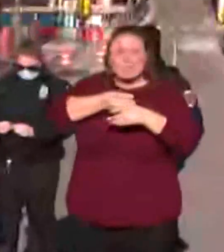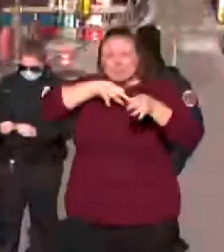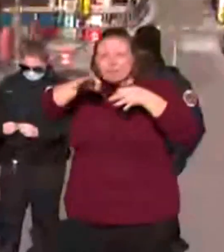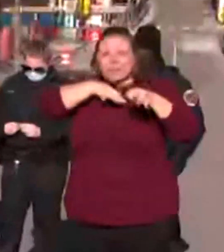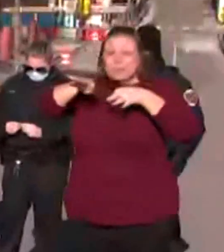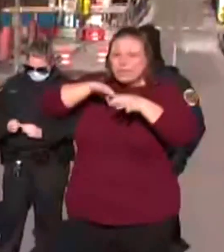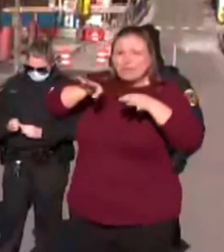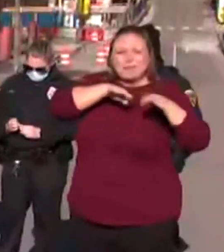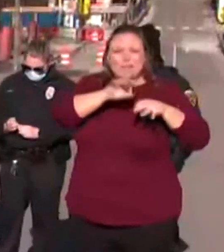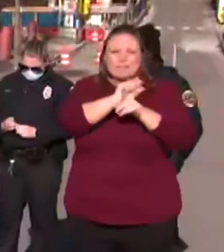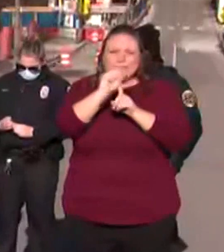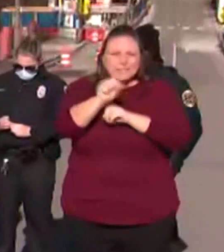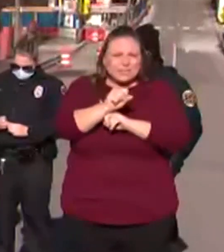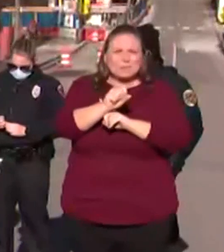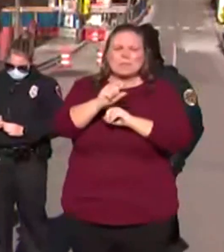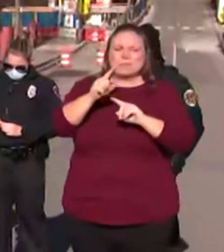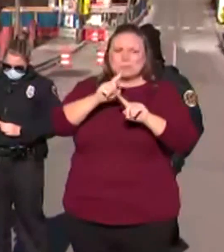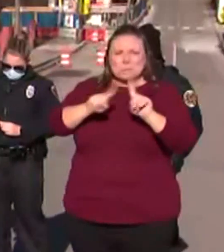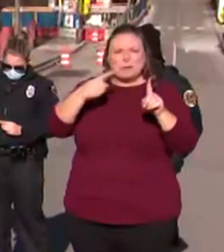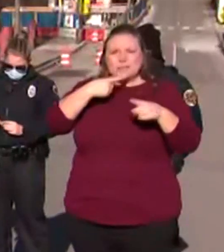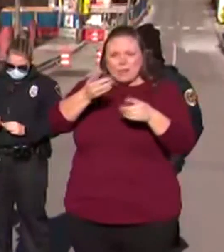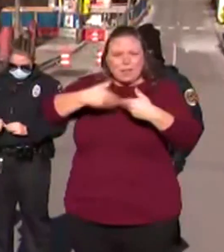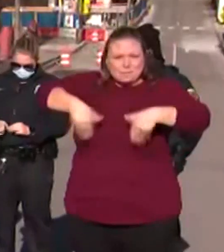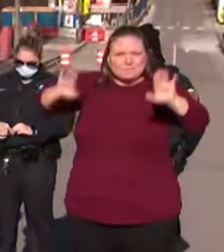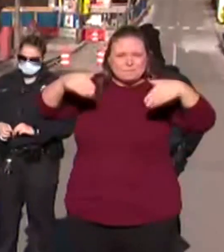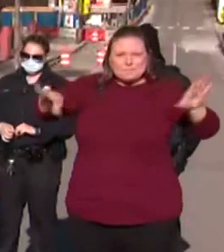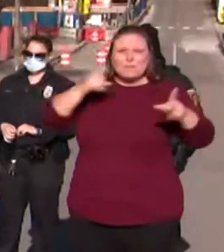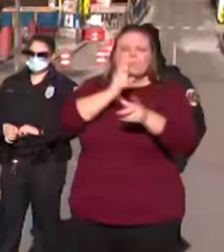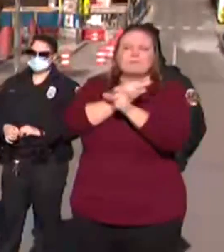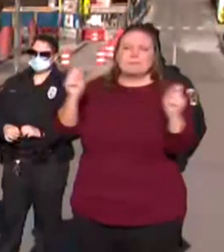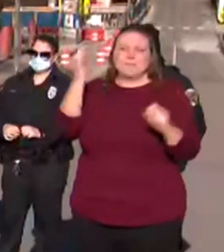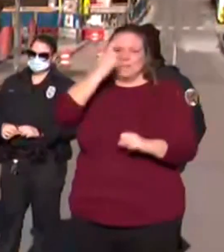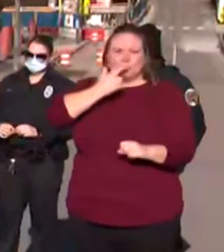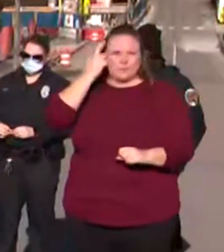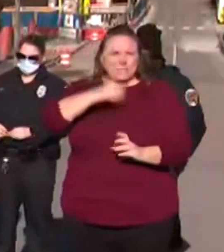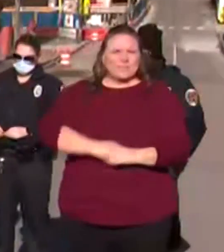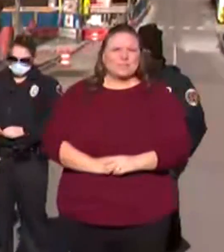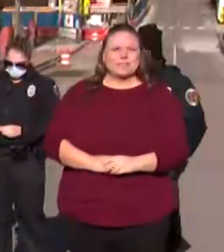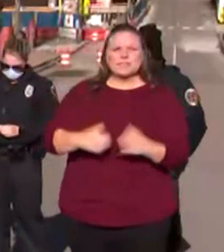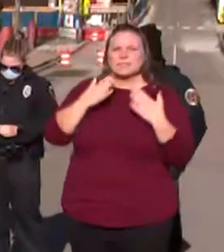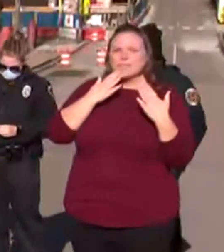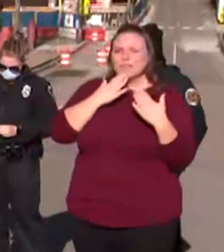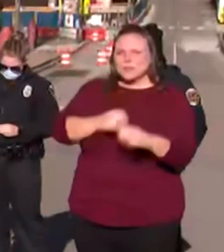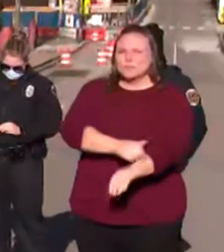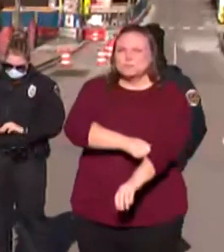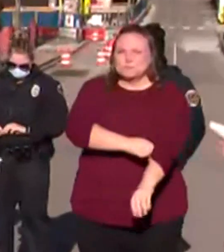what was going on and that they just needed to stay away for safety. Thank you.